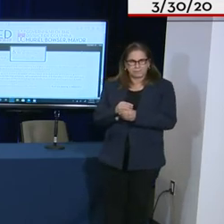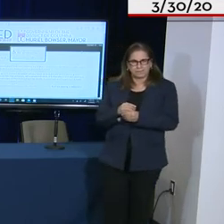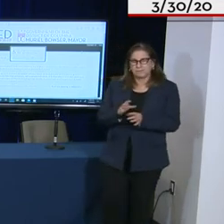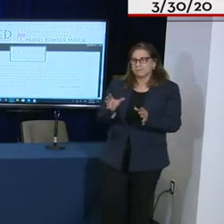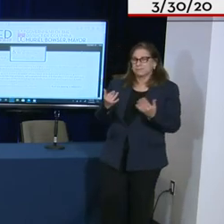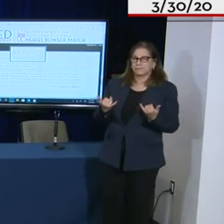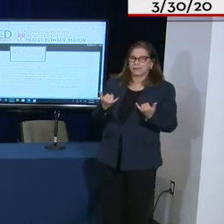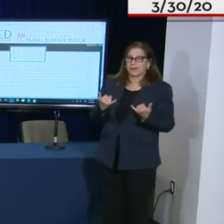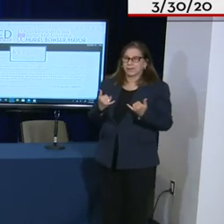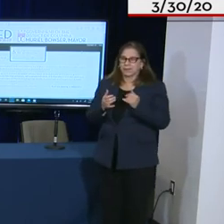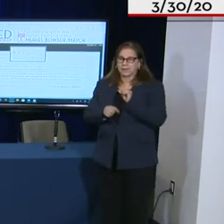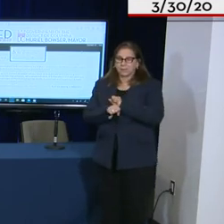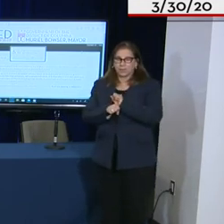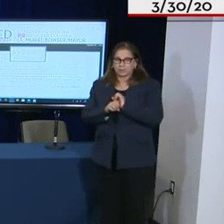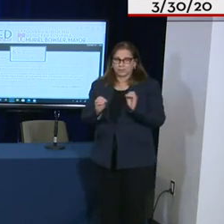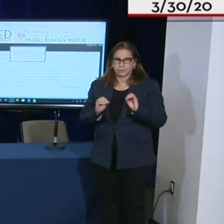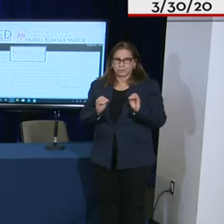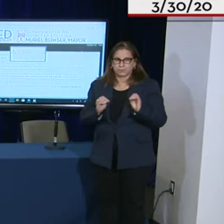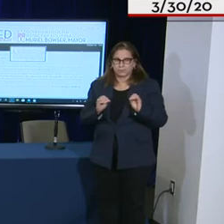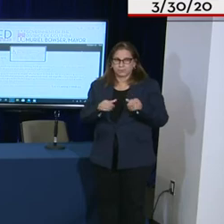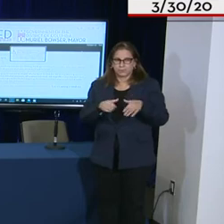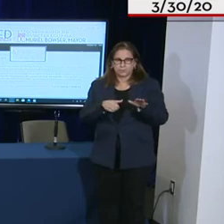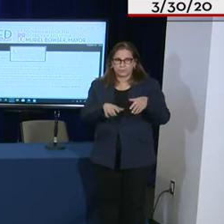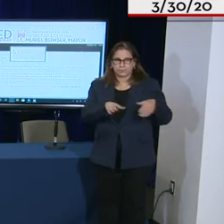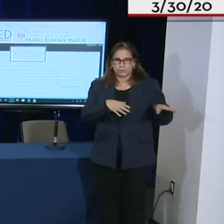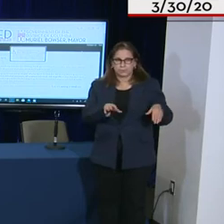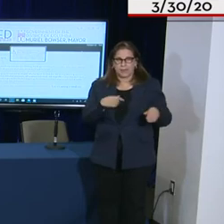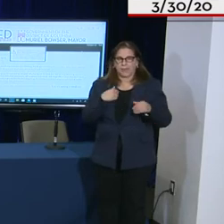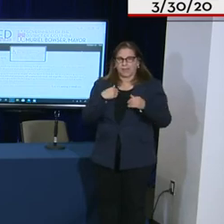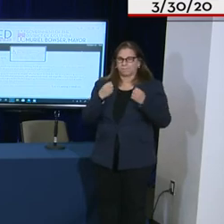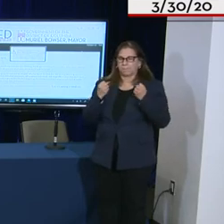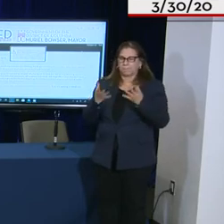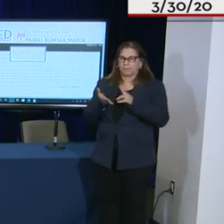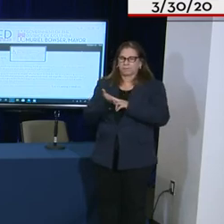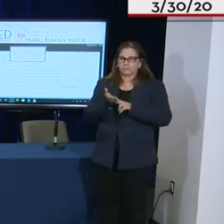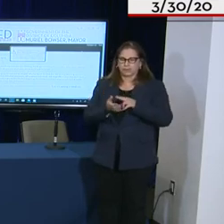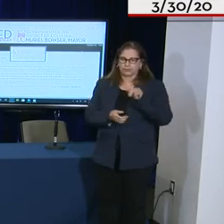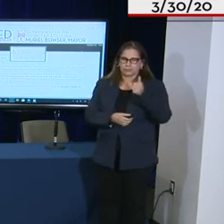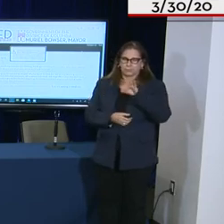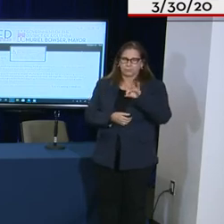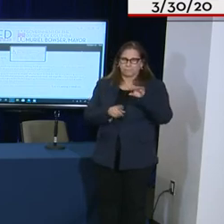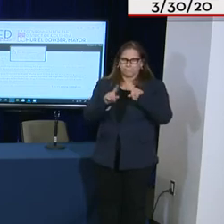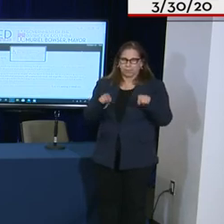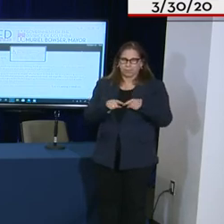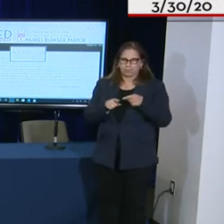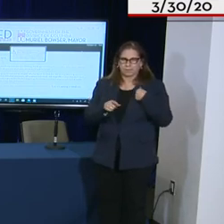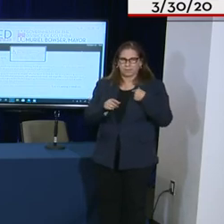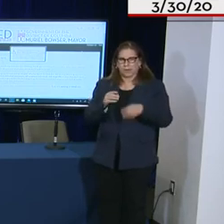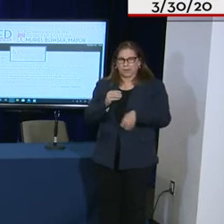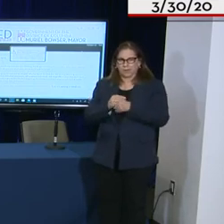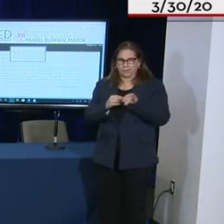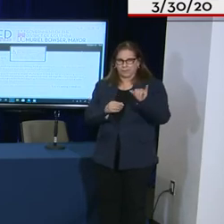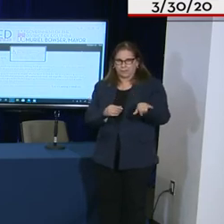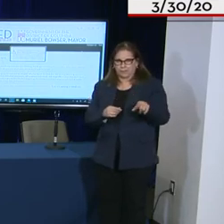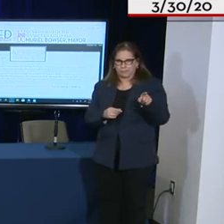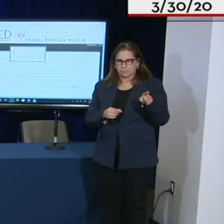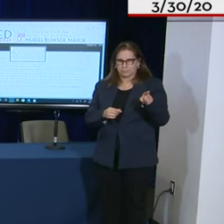we have 1099 contractors, and we wanted that to be included or be factored